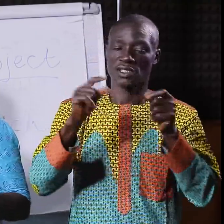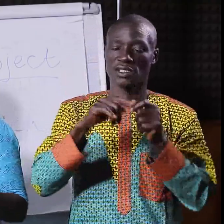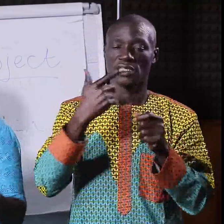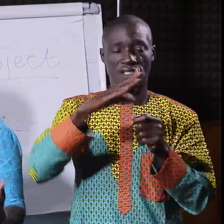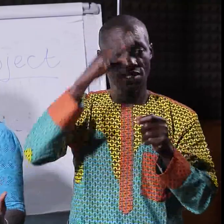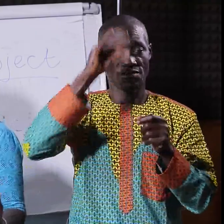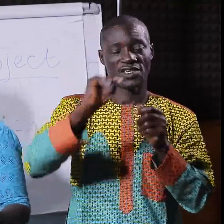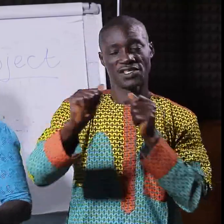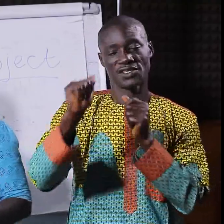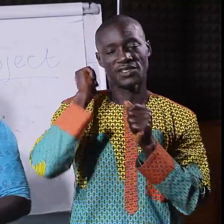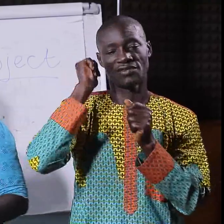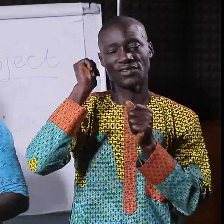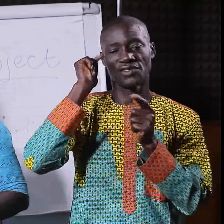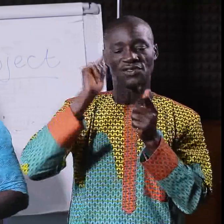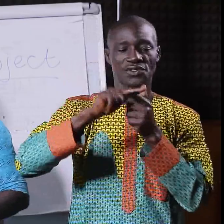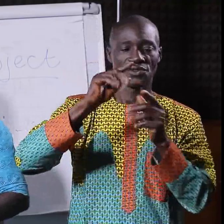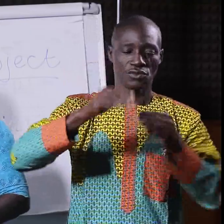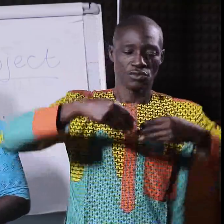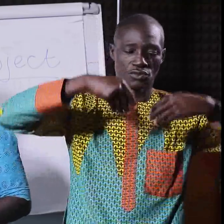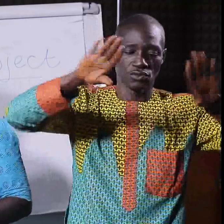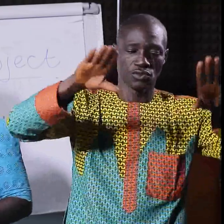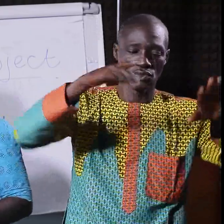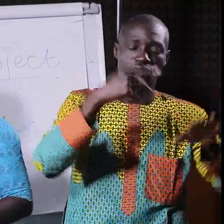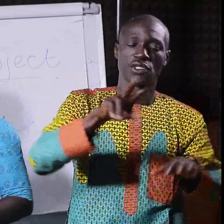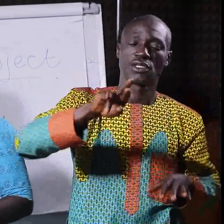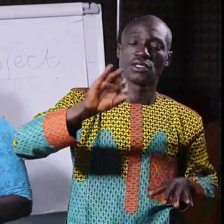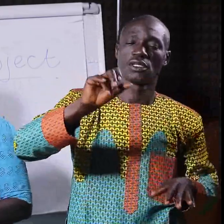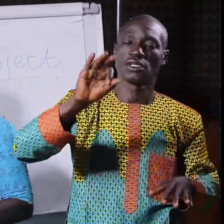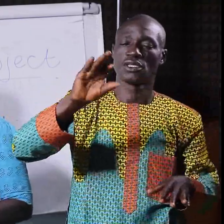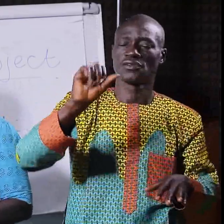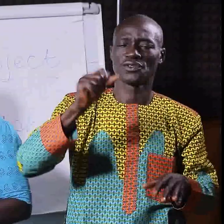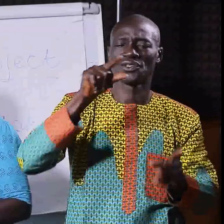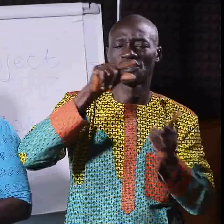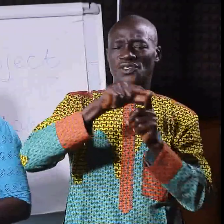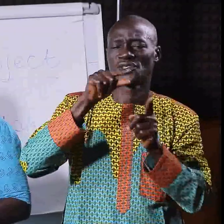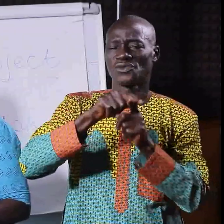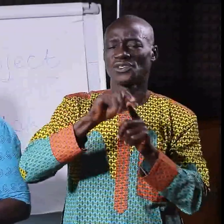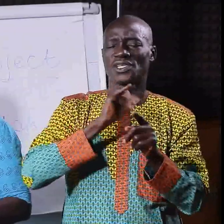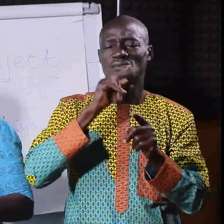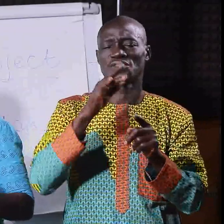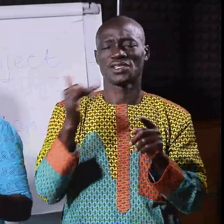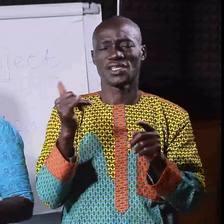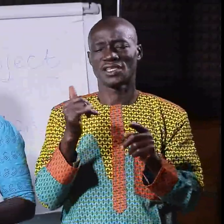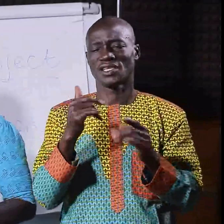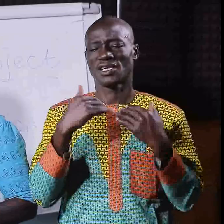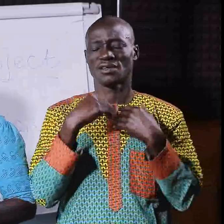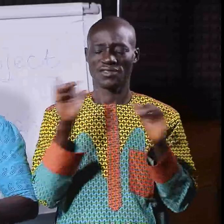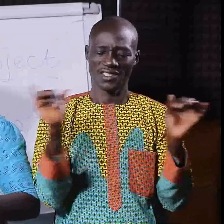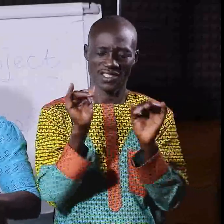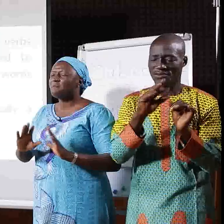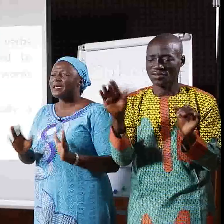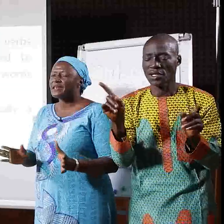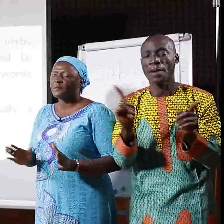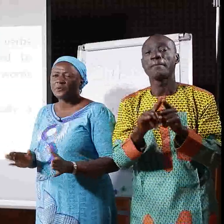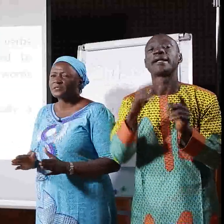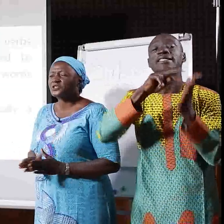boy refused to dispose the refuse. The words I'm using there have the same spelling, but